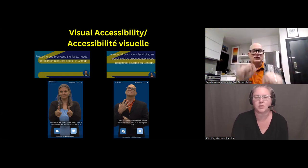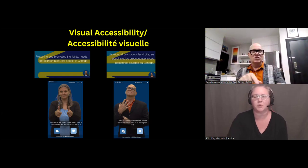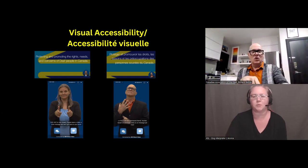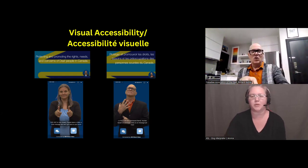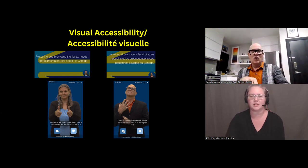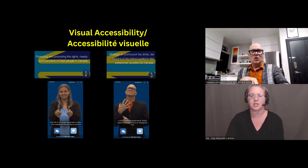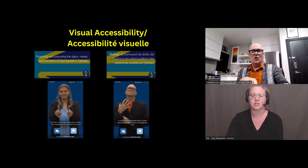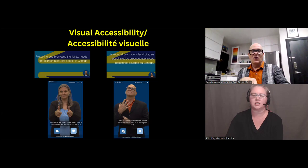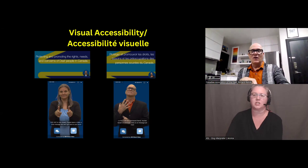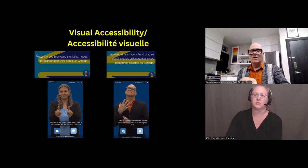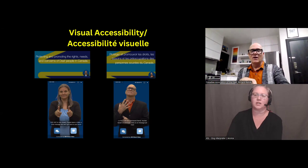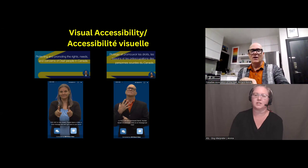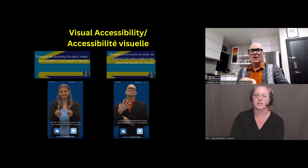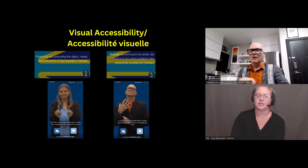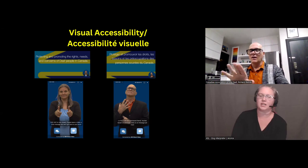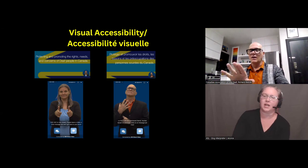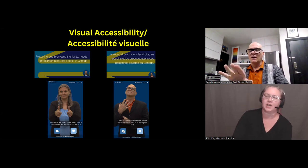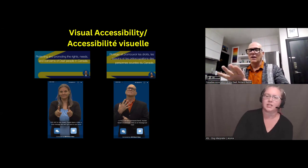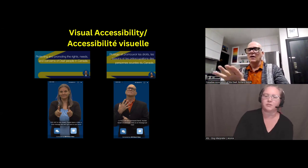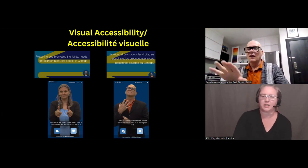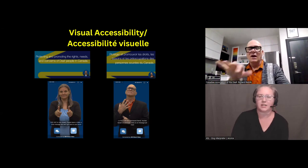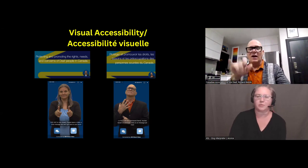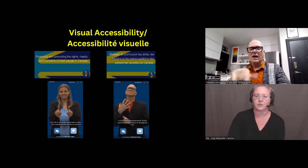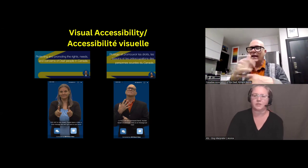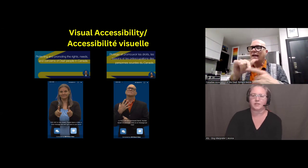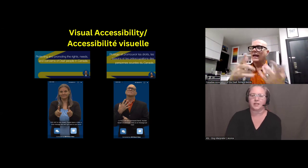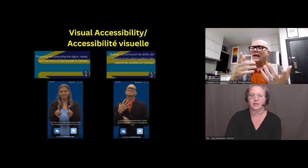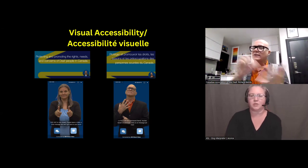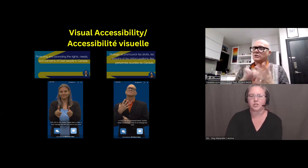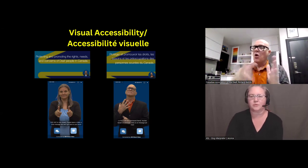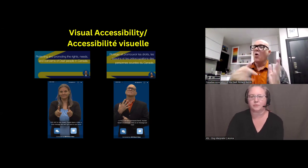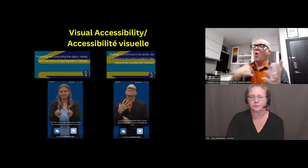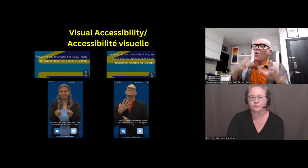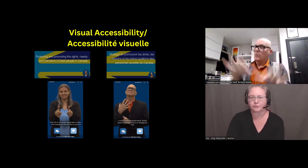multiple presentations. You can see different examples of sign language.